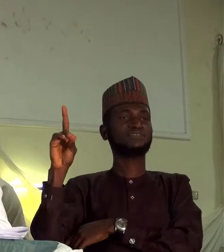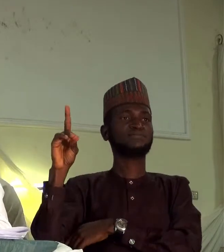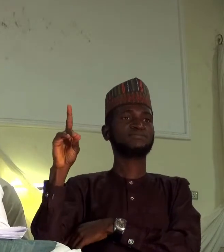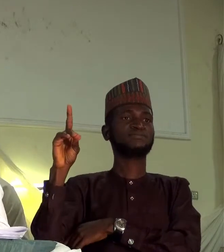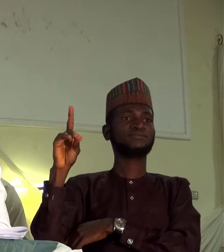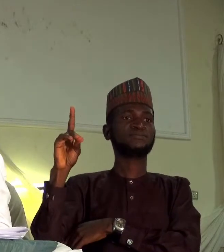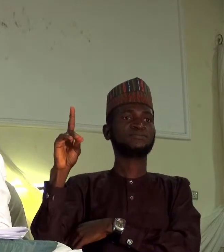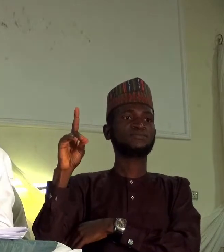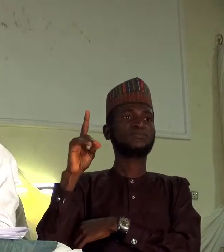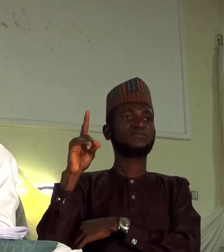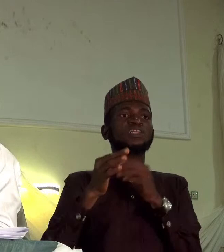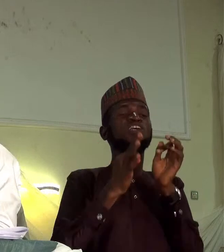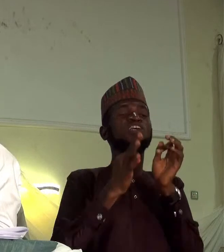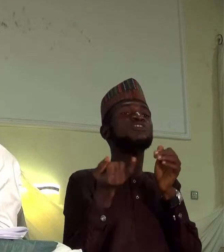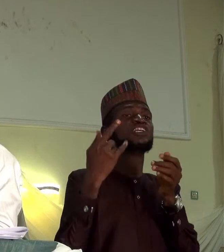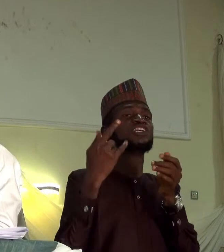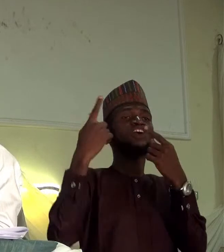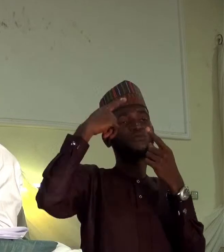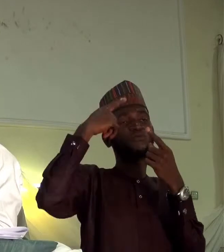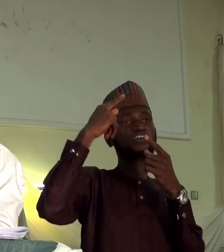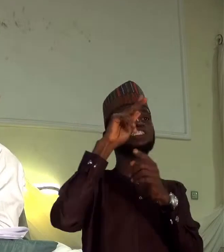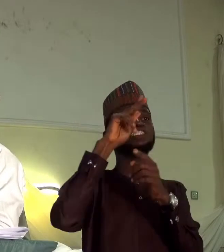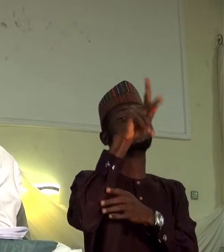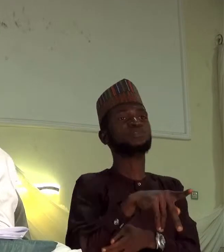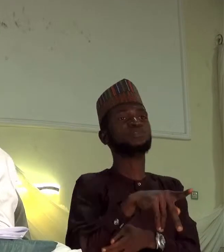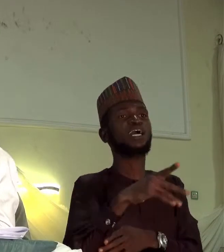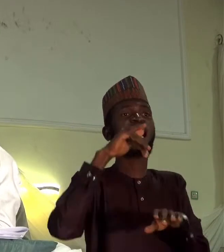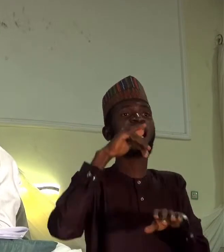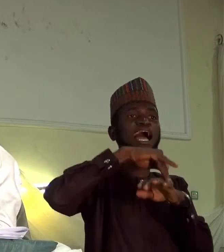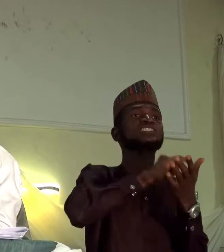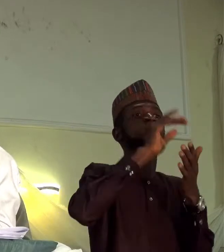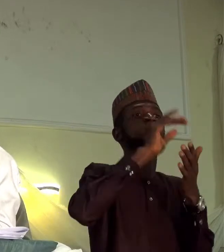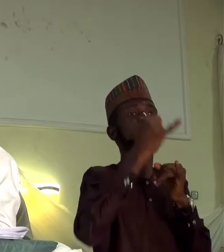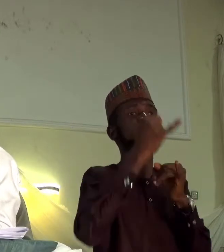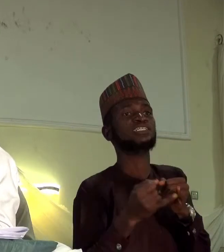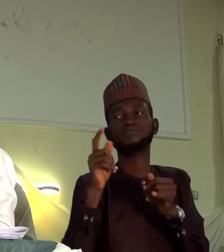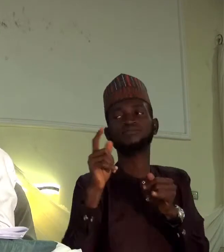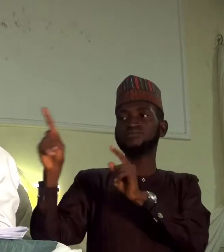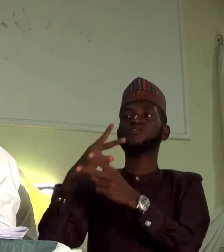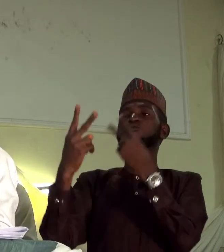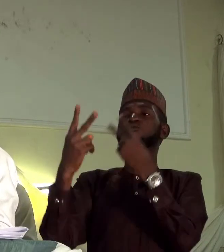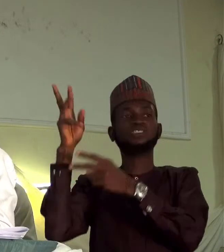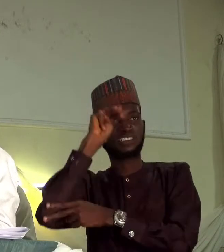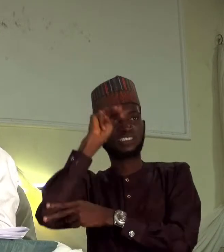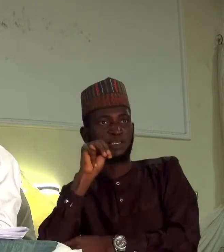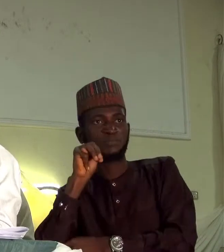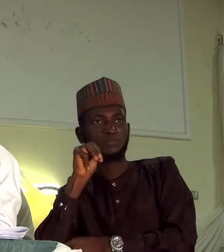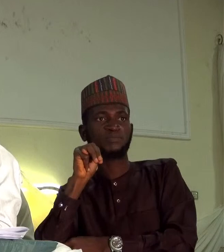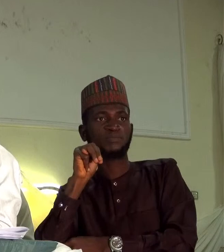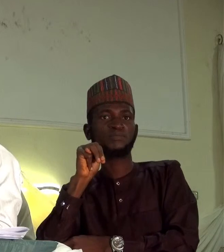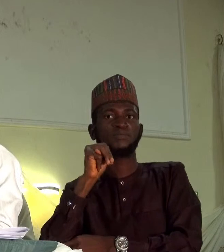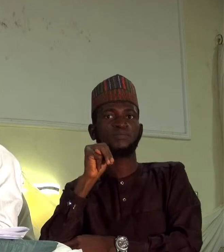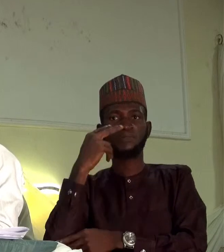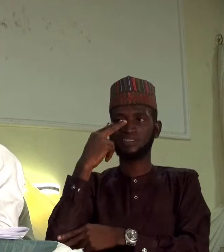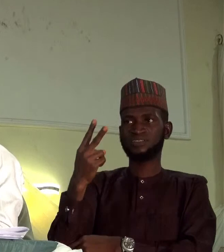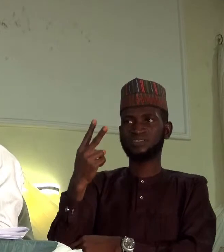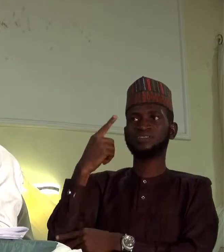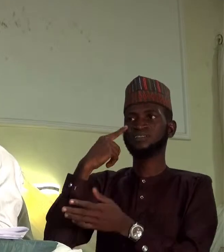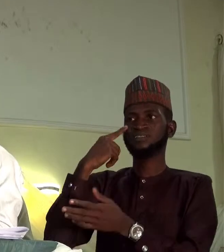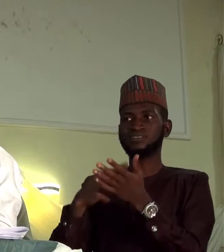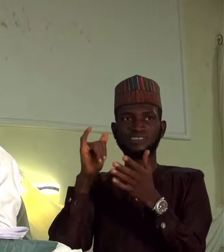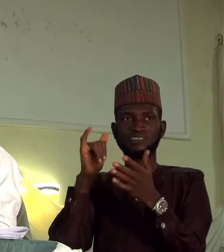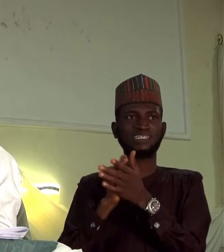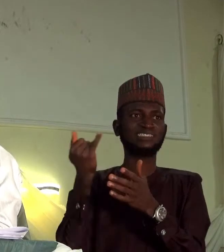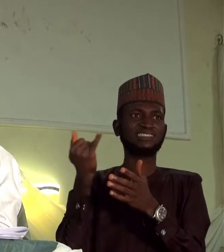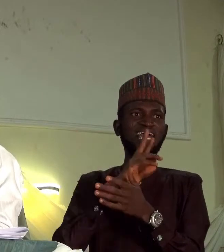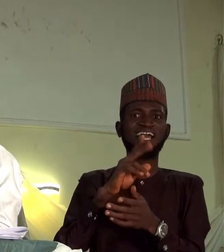te ba se se practice ohun to ba di weekend hale wa won lo te ba wa won lo e wa ri pe chicken e n soro chicken